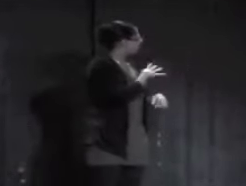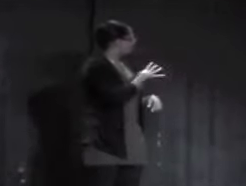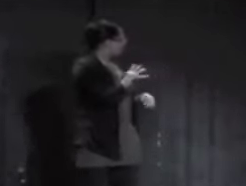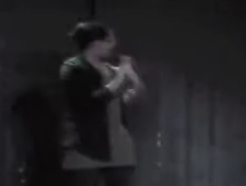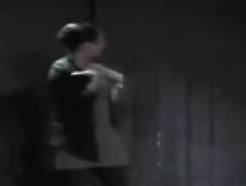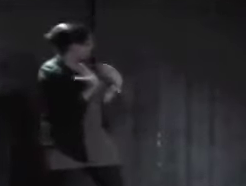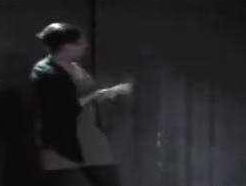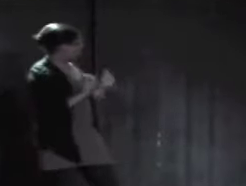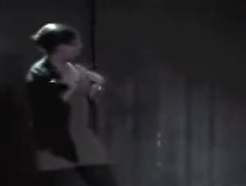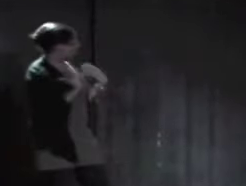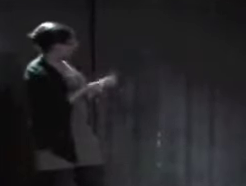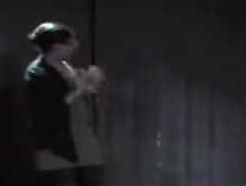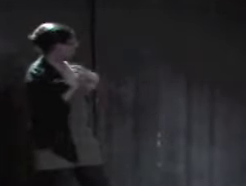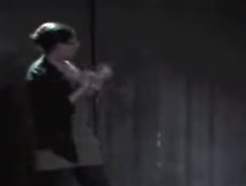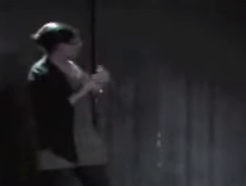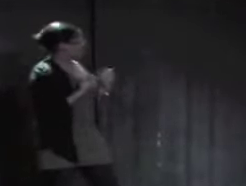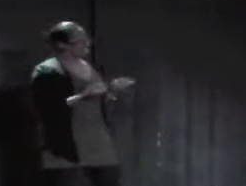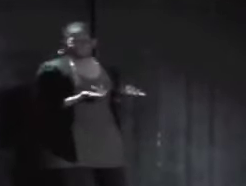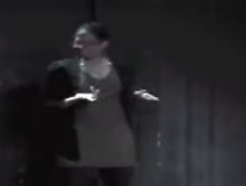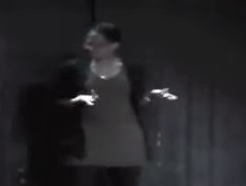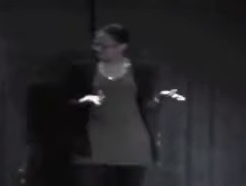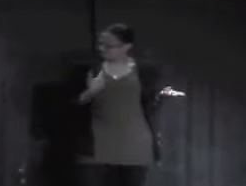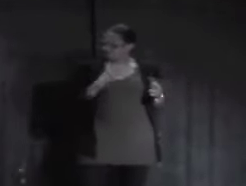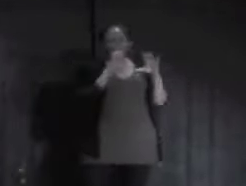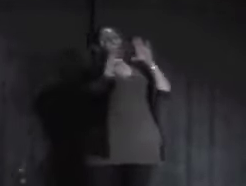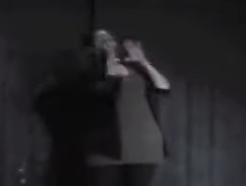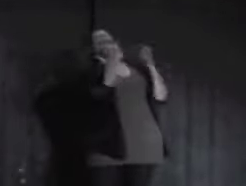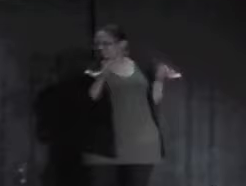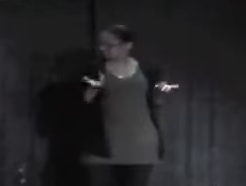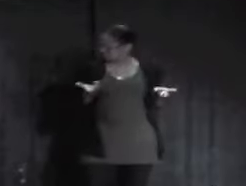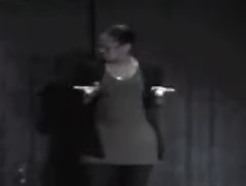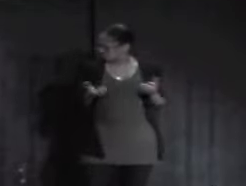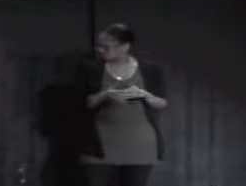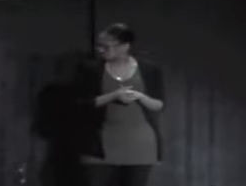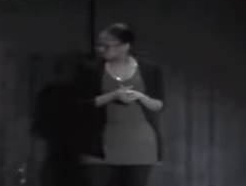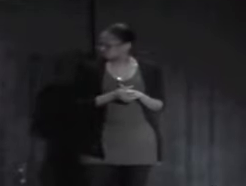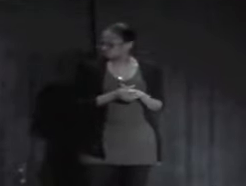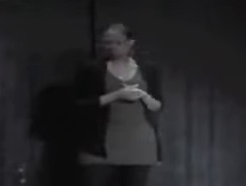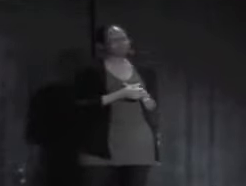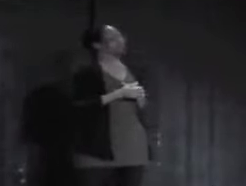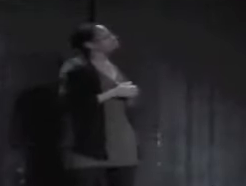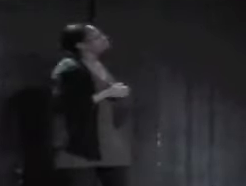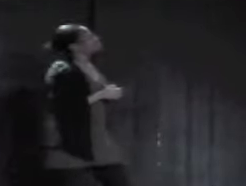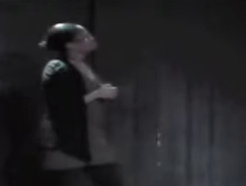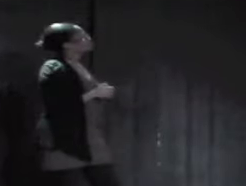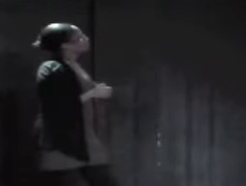"Yeah, this tree's fine. It's healthy. Yeah, but I've been screaming timber.